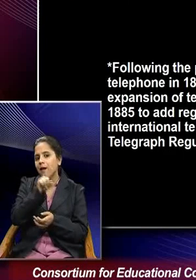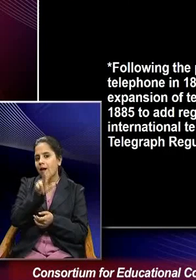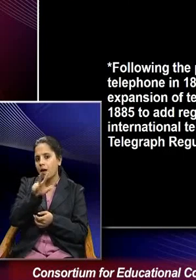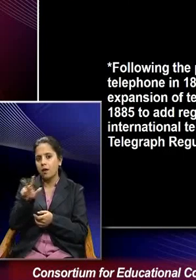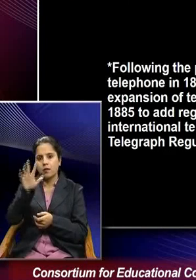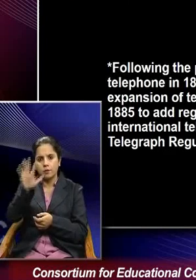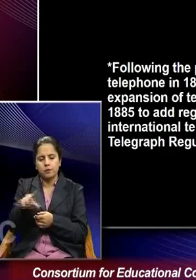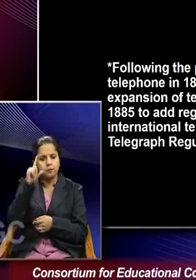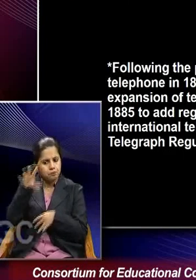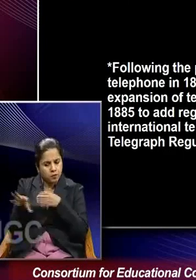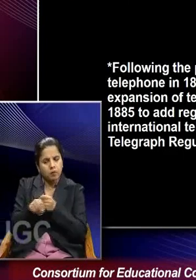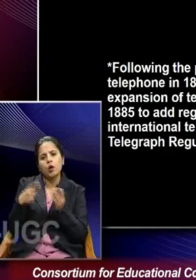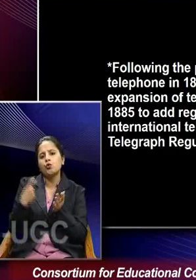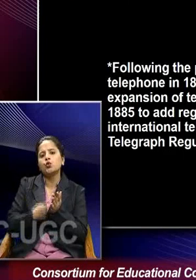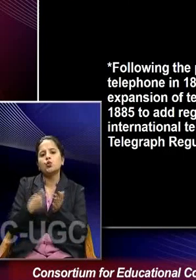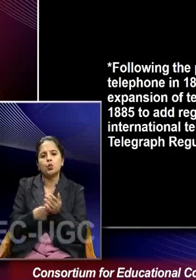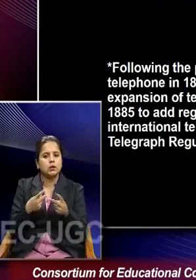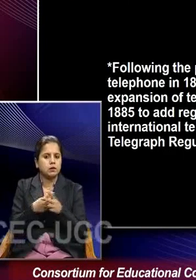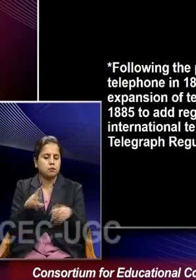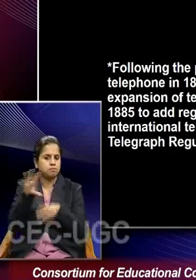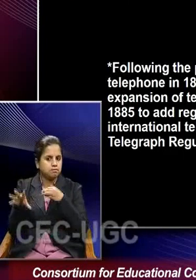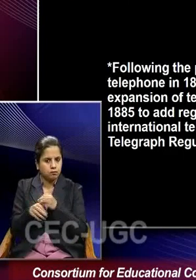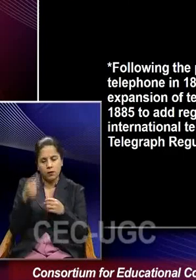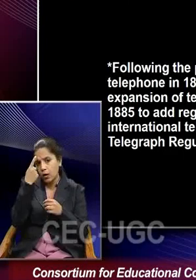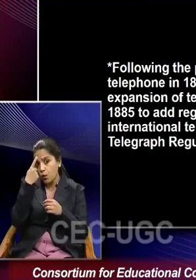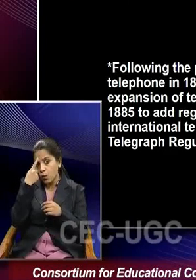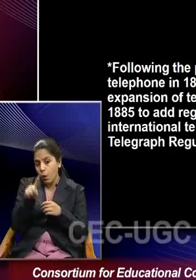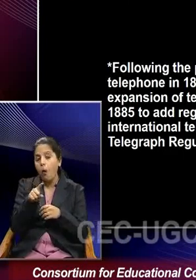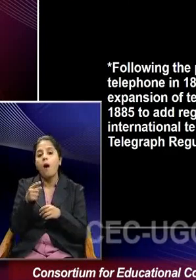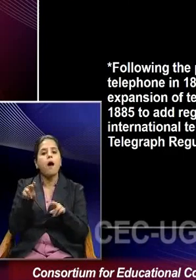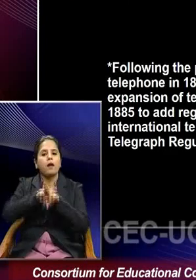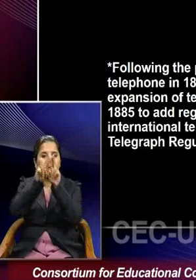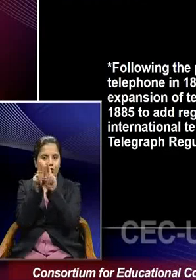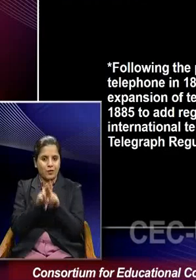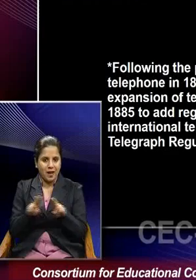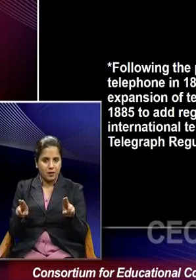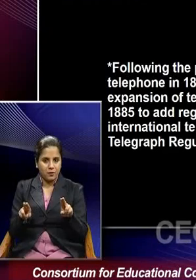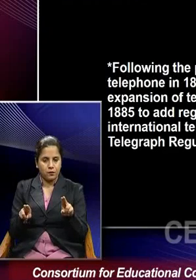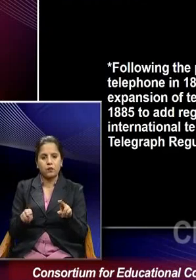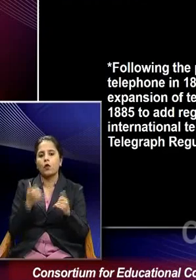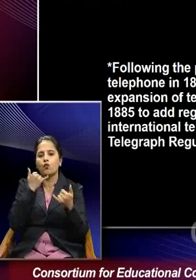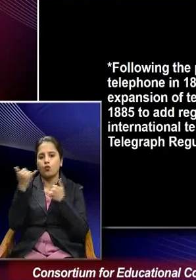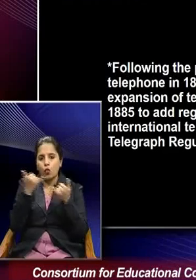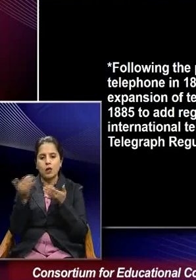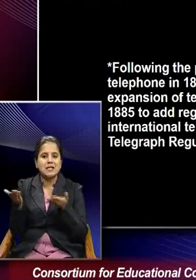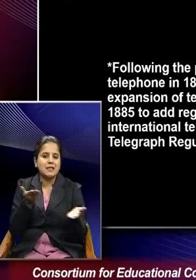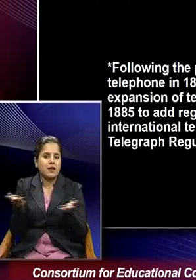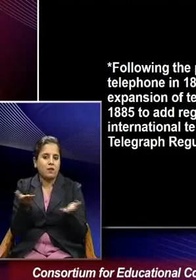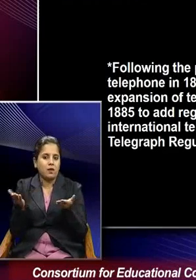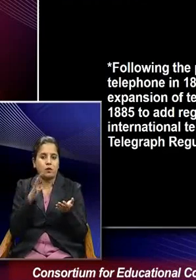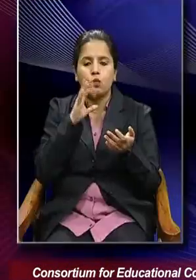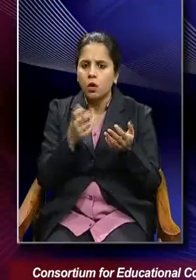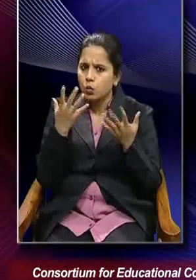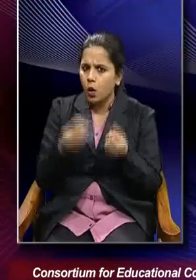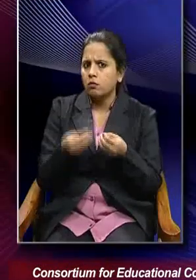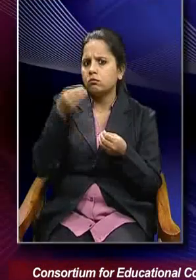add regulations for the international telephone service to